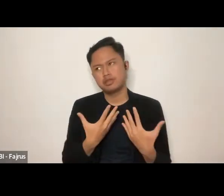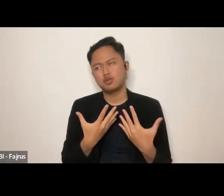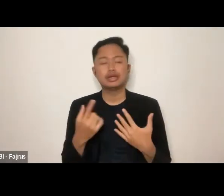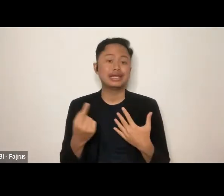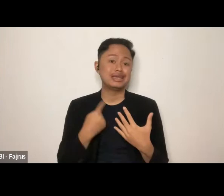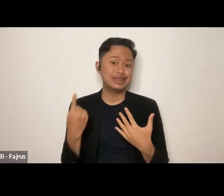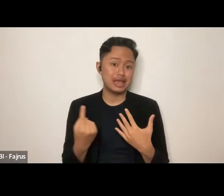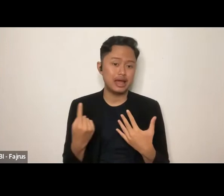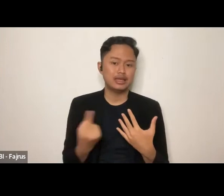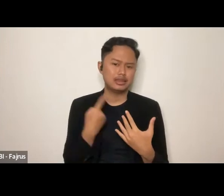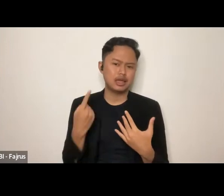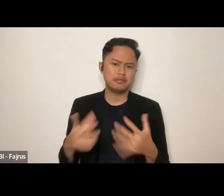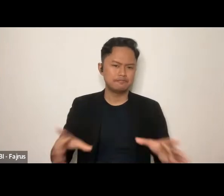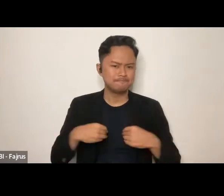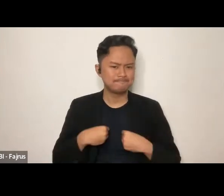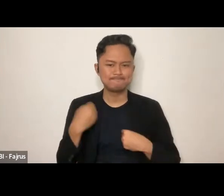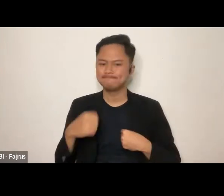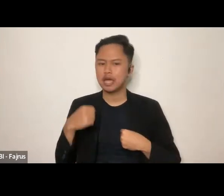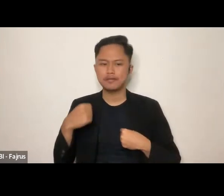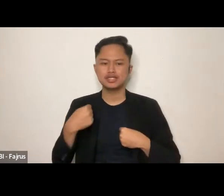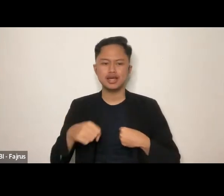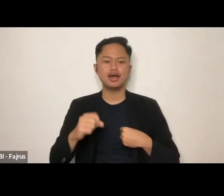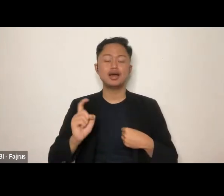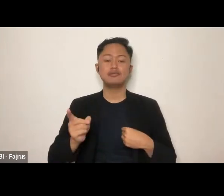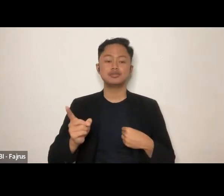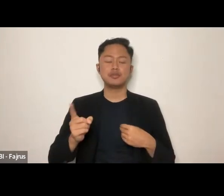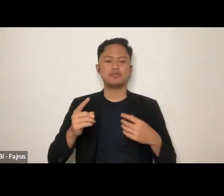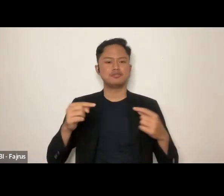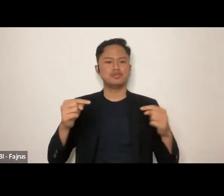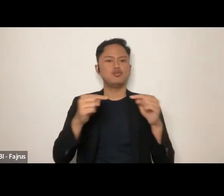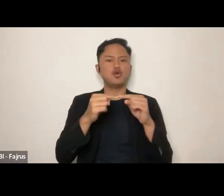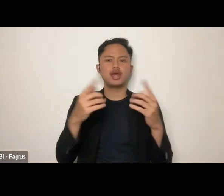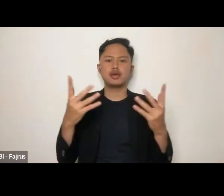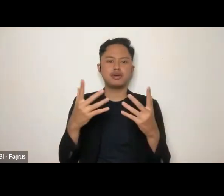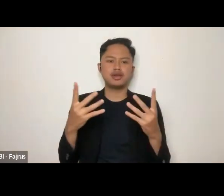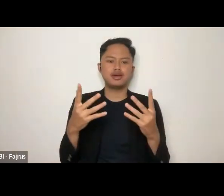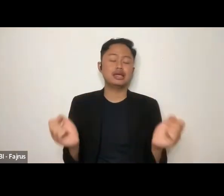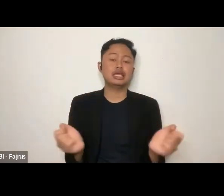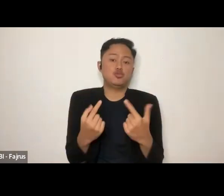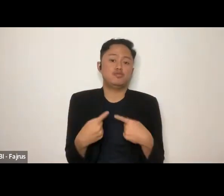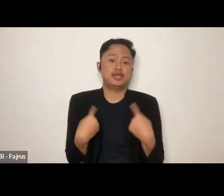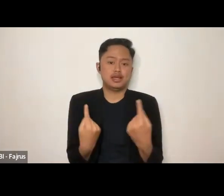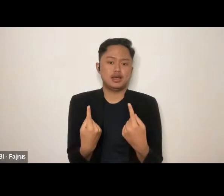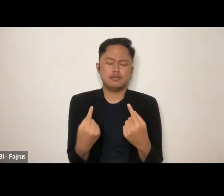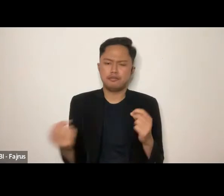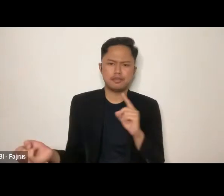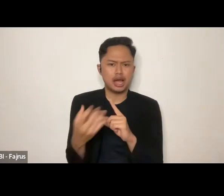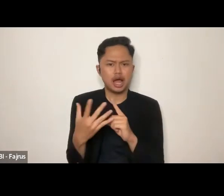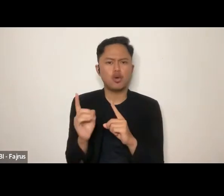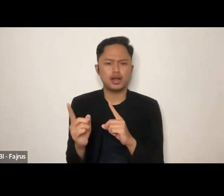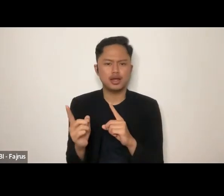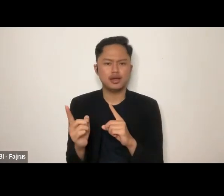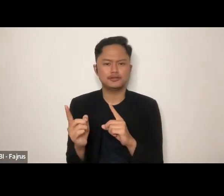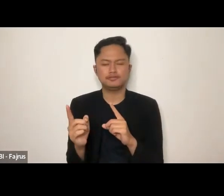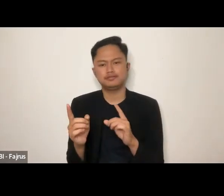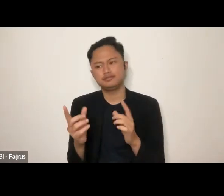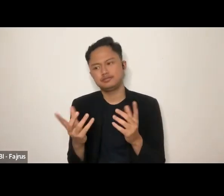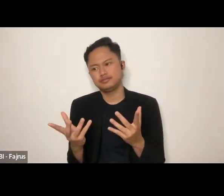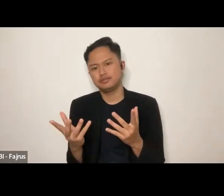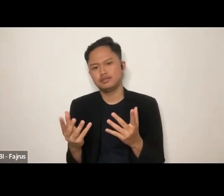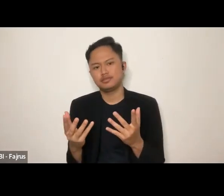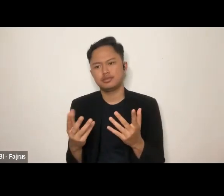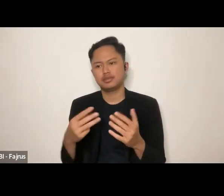accept that because it's related to our life. It's a matter of, we have